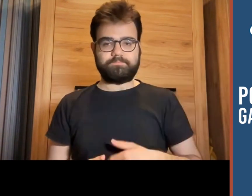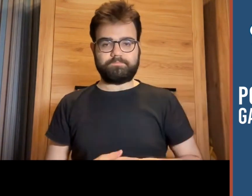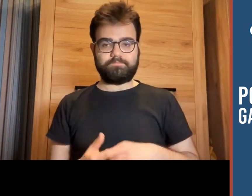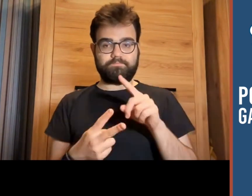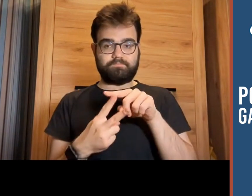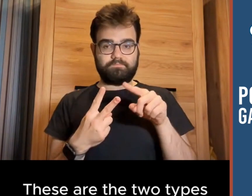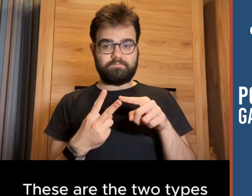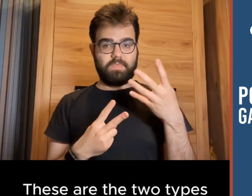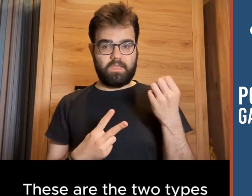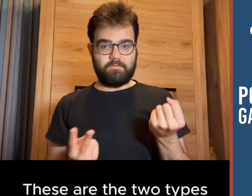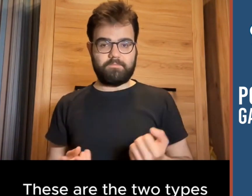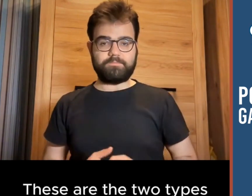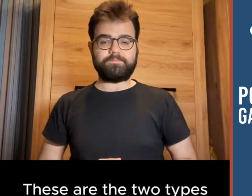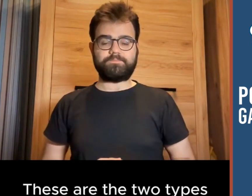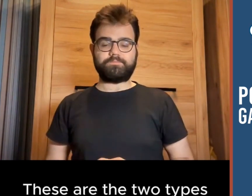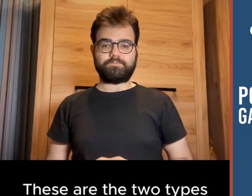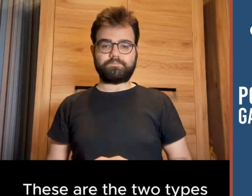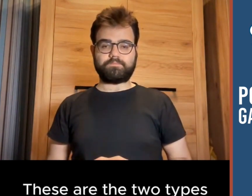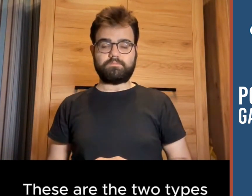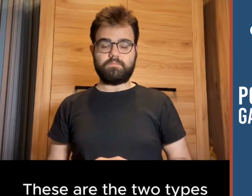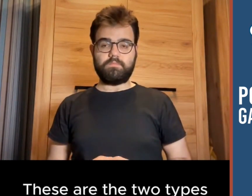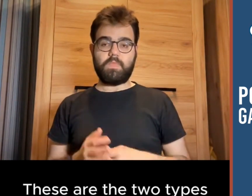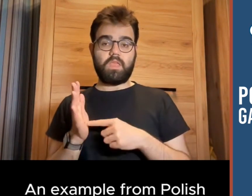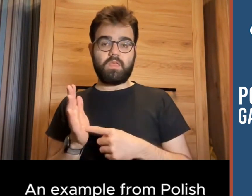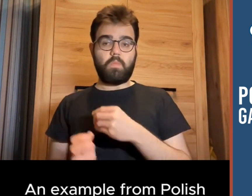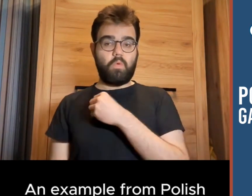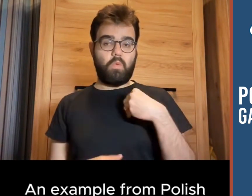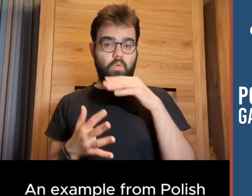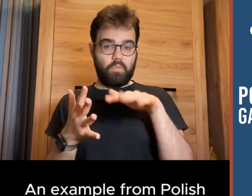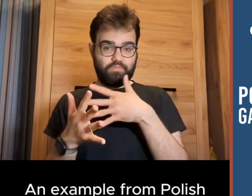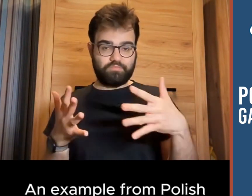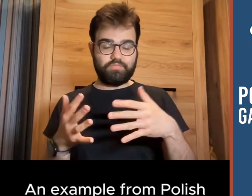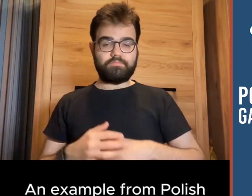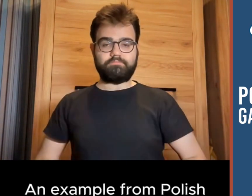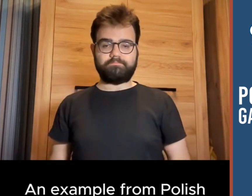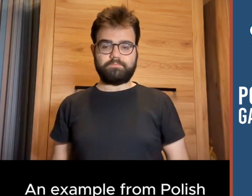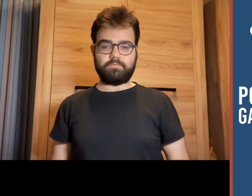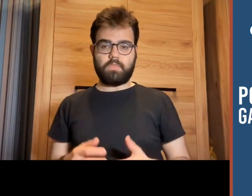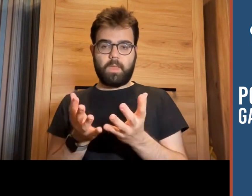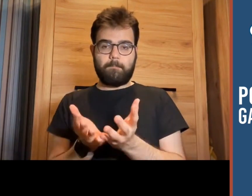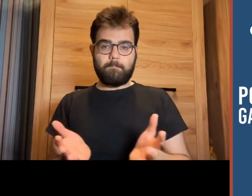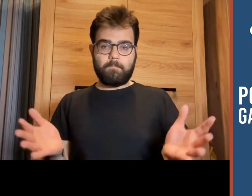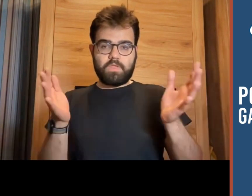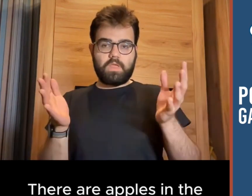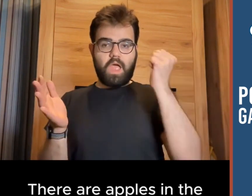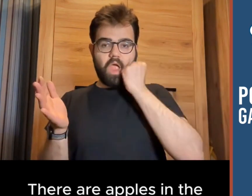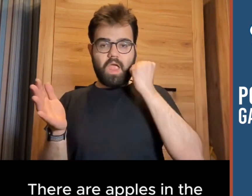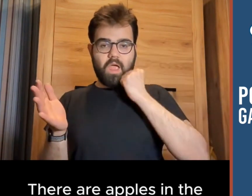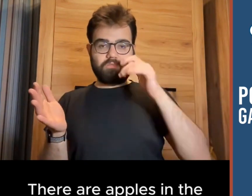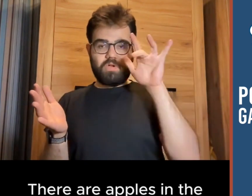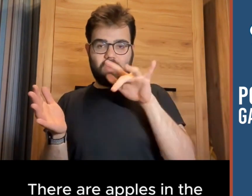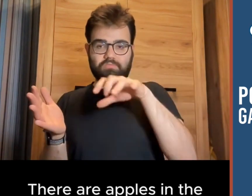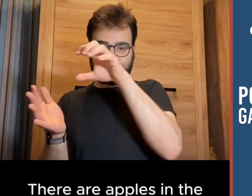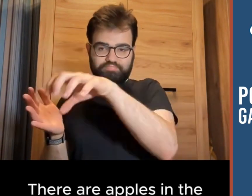which is called shape and size specifiers, but I did not include that in the video. An example from the Polish Sign Language: a